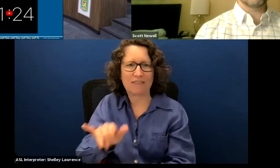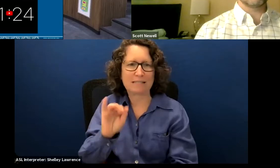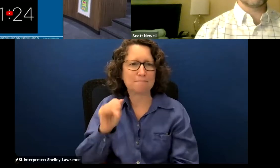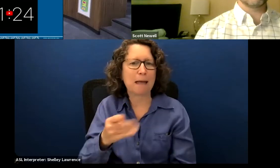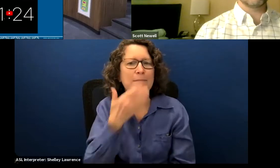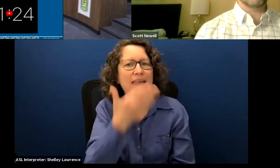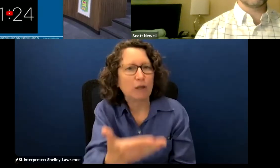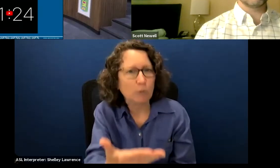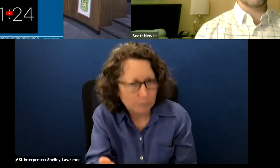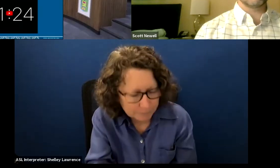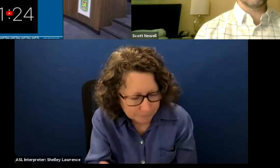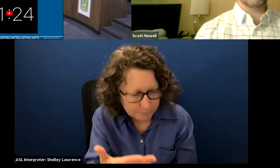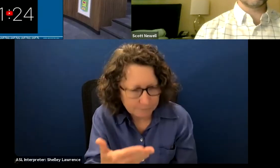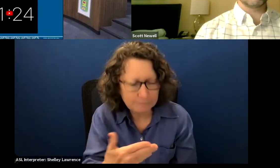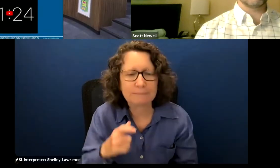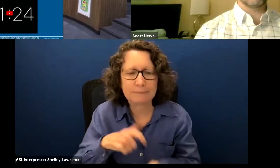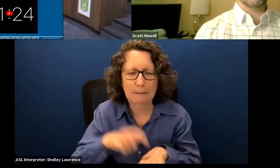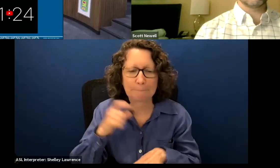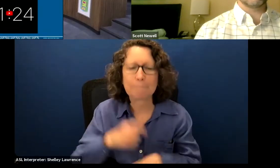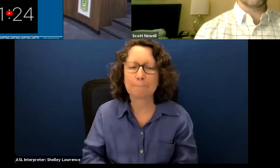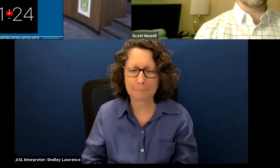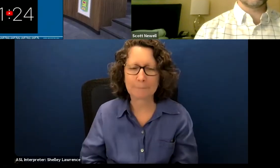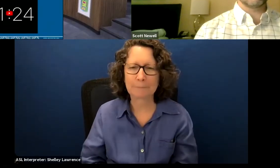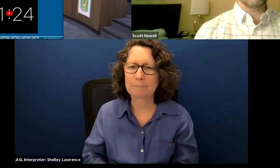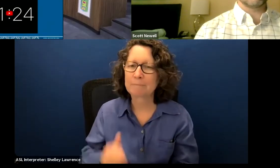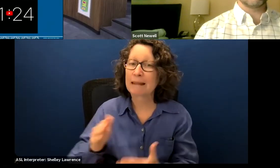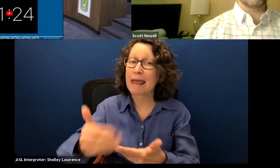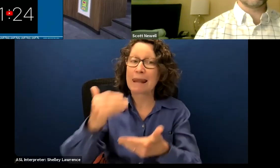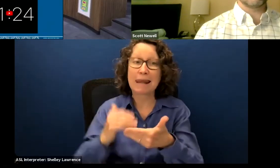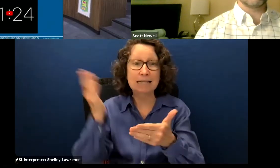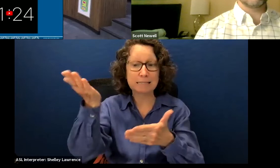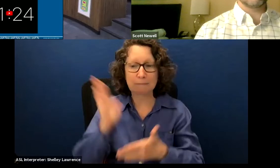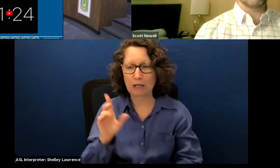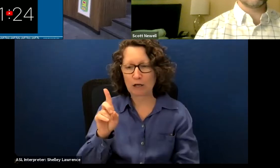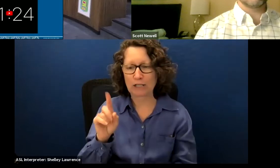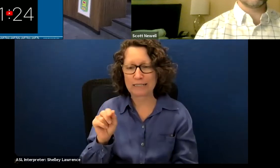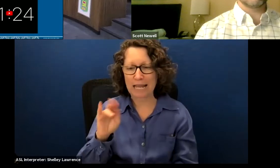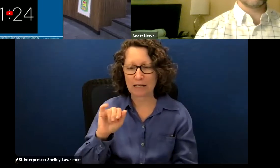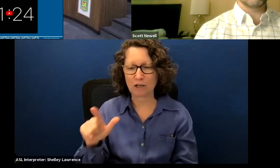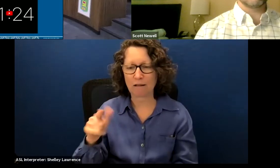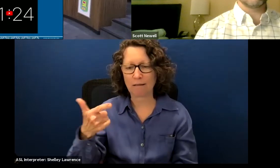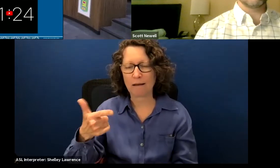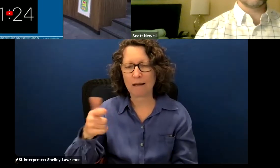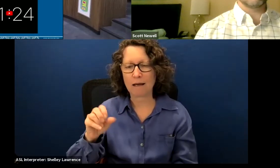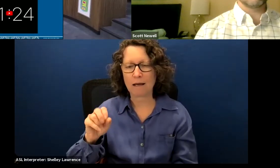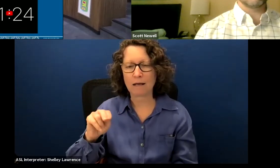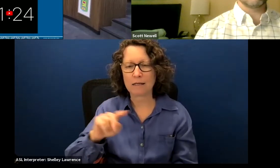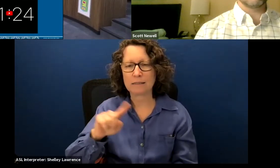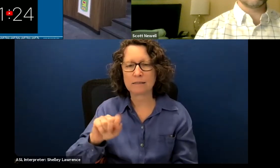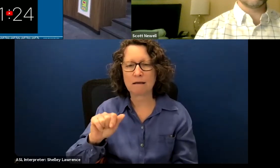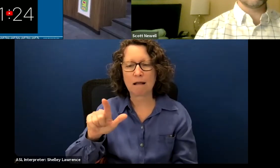you. Thank you. Next speaker is Daniel Gonzalez.